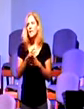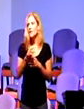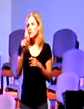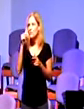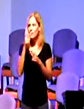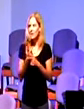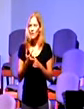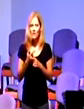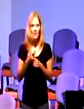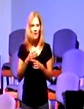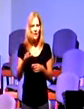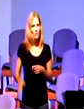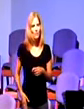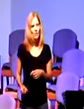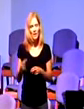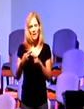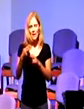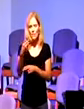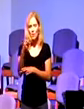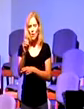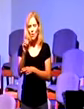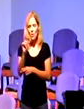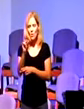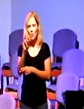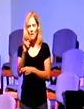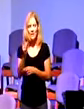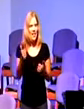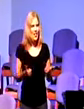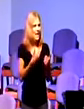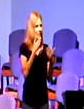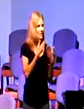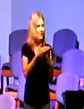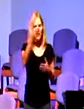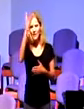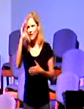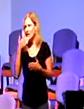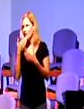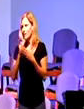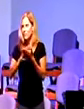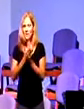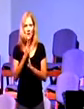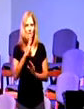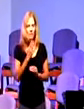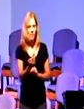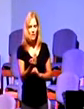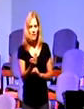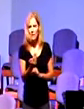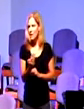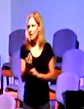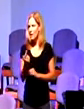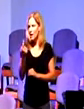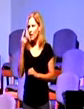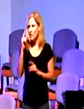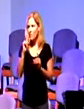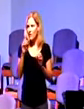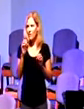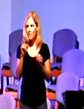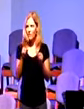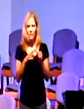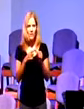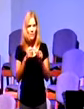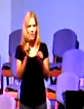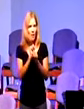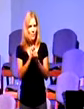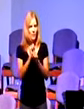Hokie. Life is good and God is good. When I turned 14, I helped my family pack our first Operation Christmas